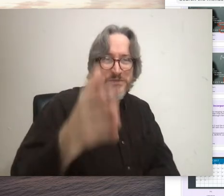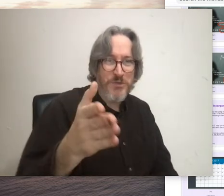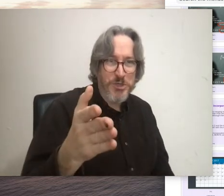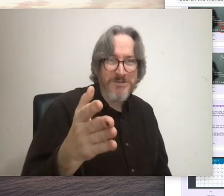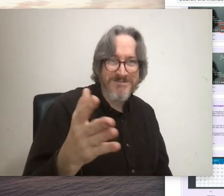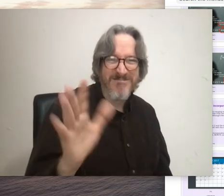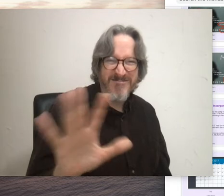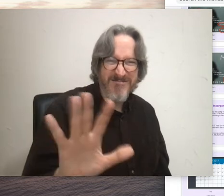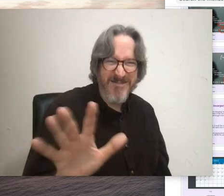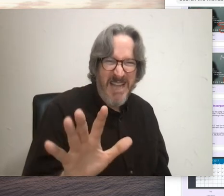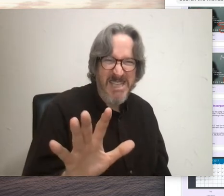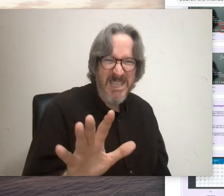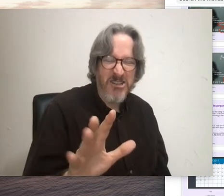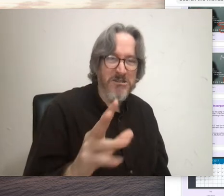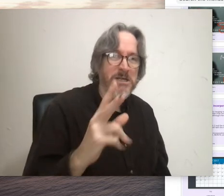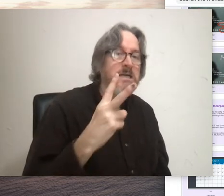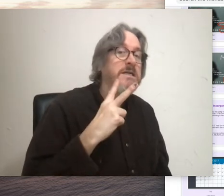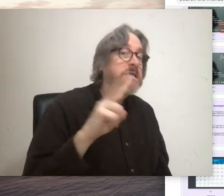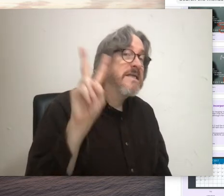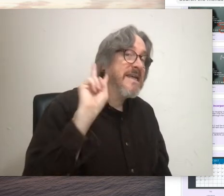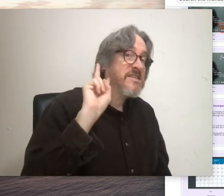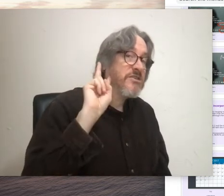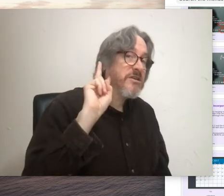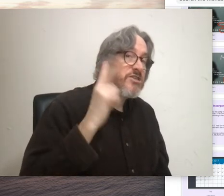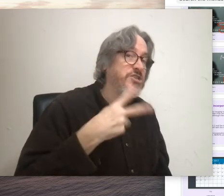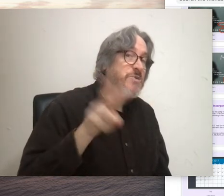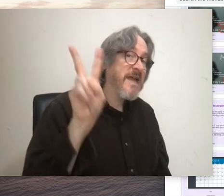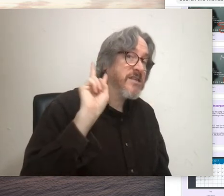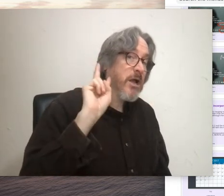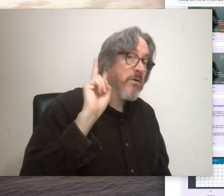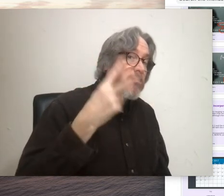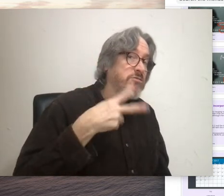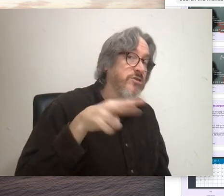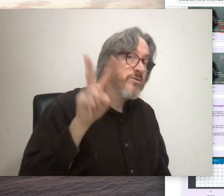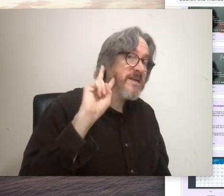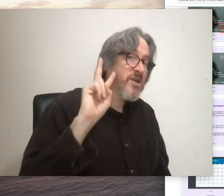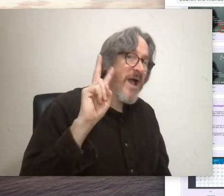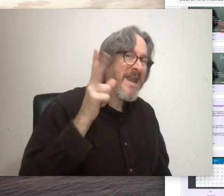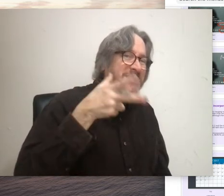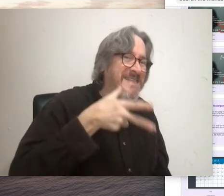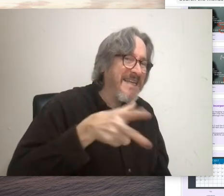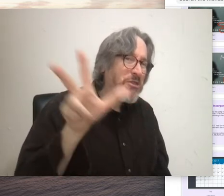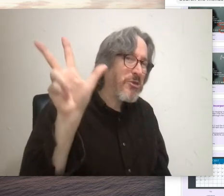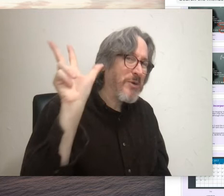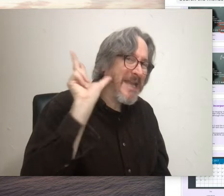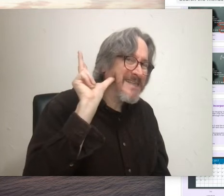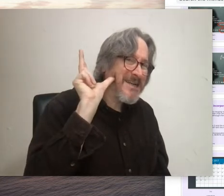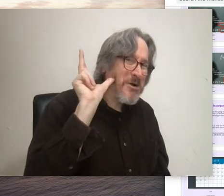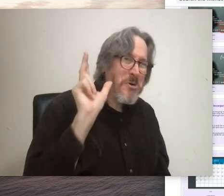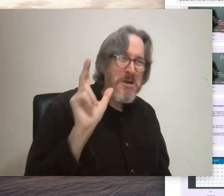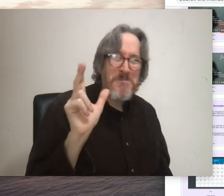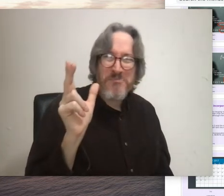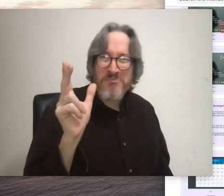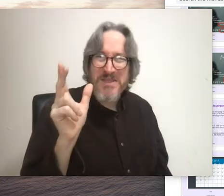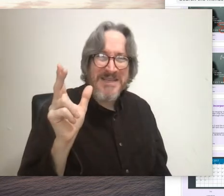Two days future. That's clear. Yes, 2 days ago. 2 days ago. And I've seen 3 days